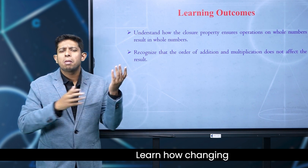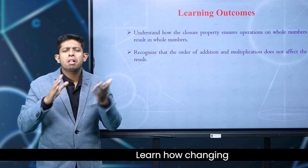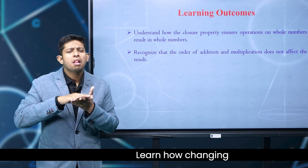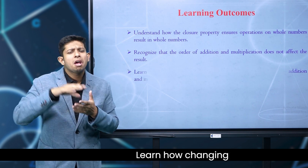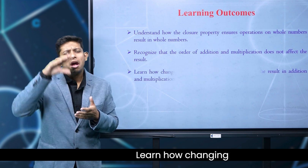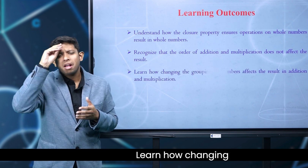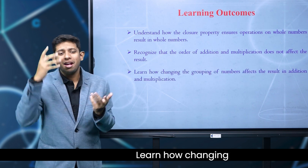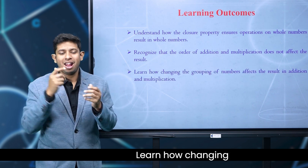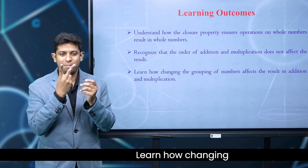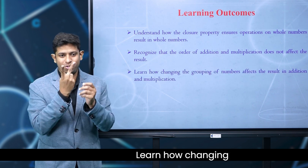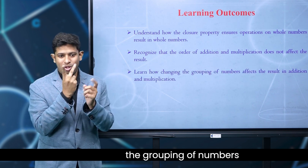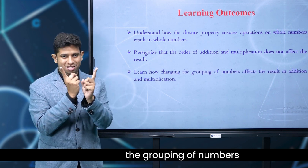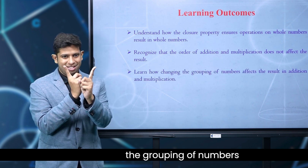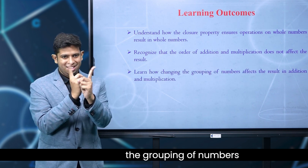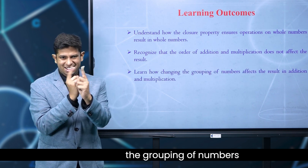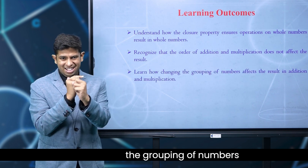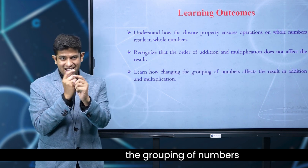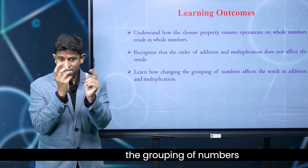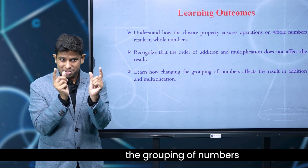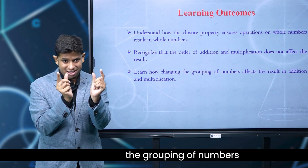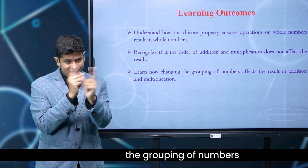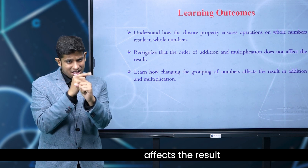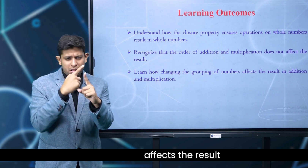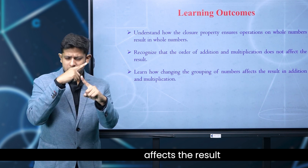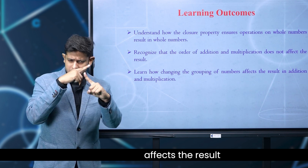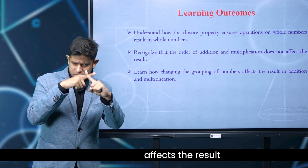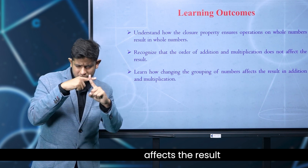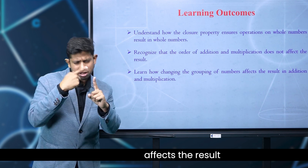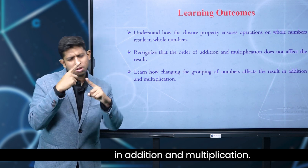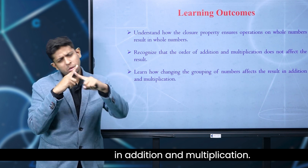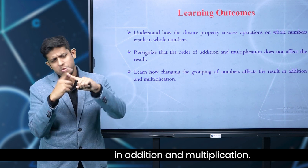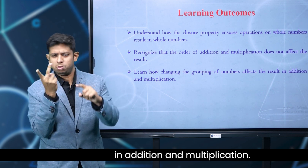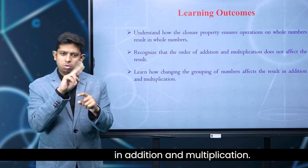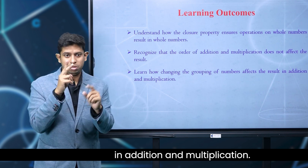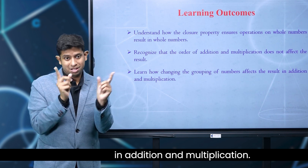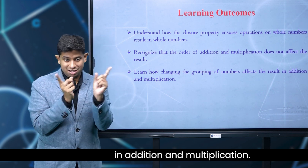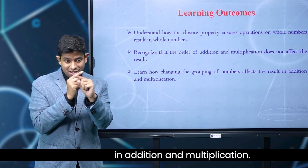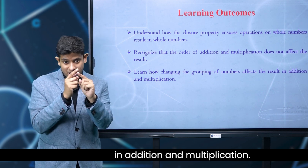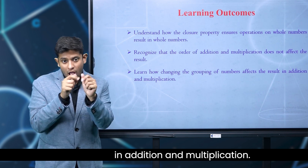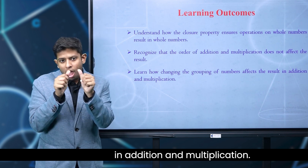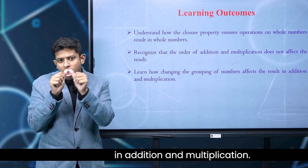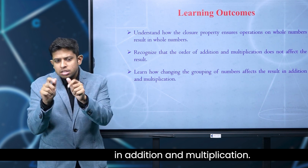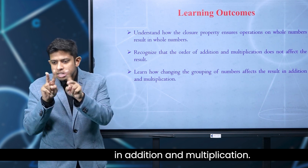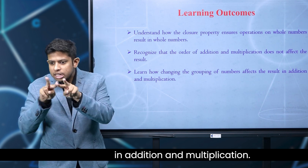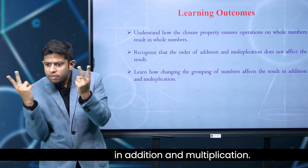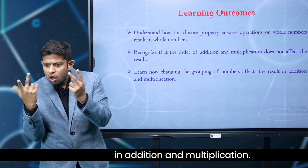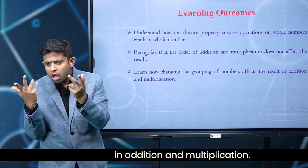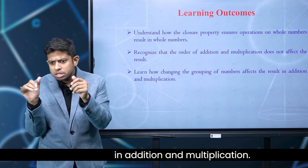Learn how changing the grouping of numbers affects the result in addition and multiplication.